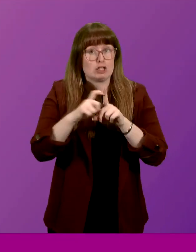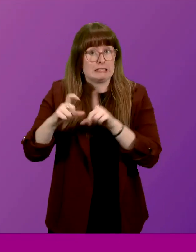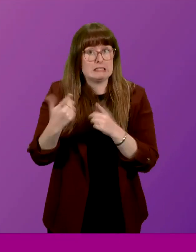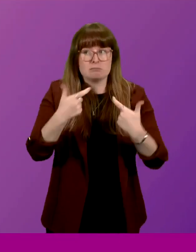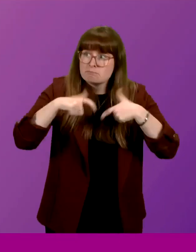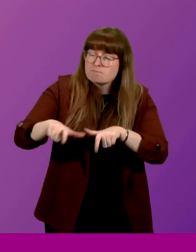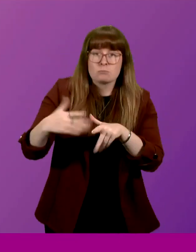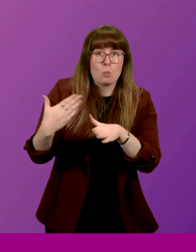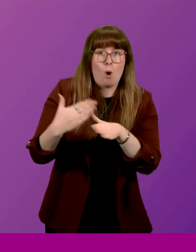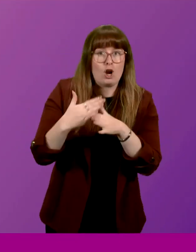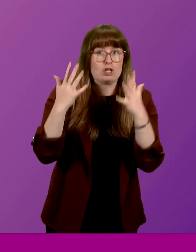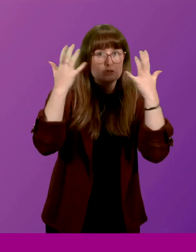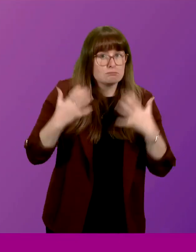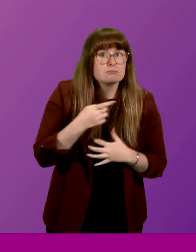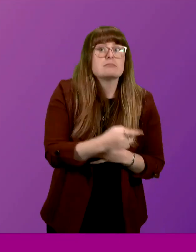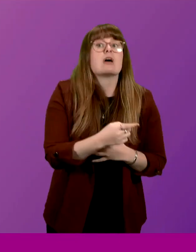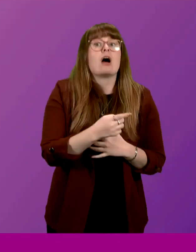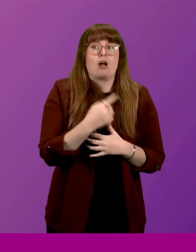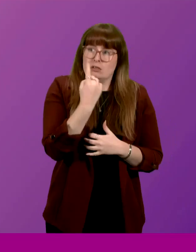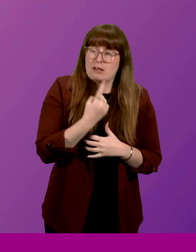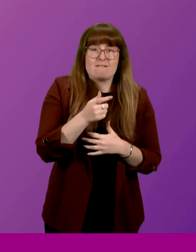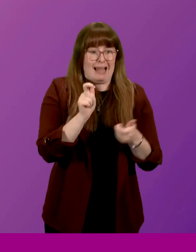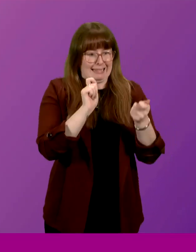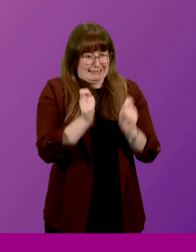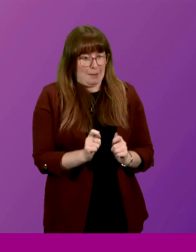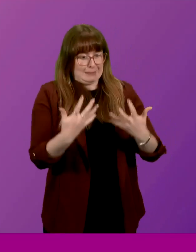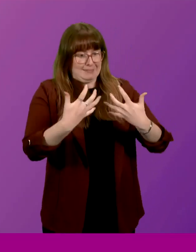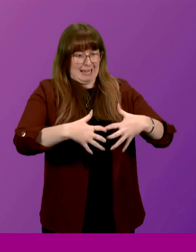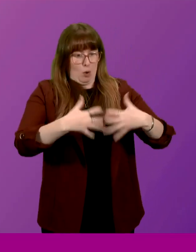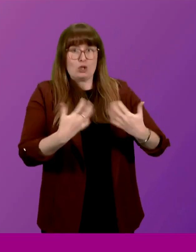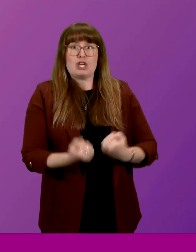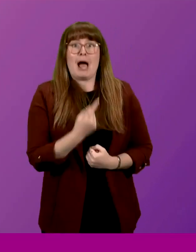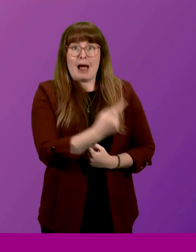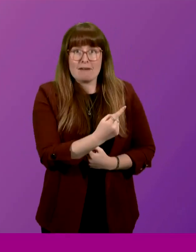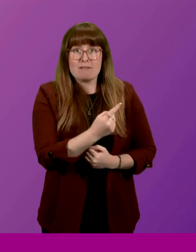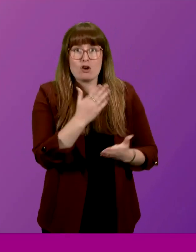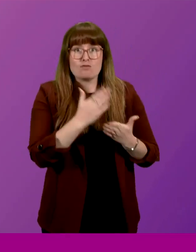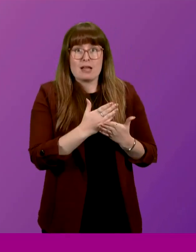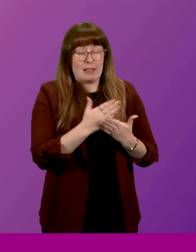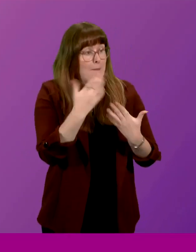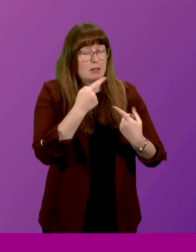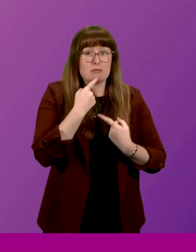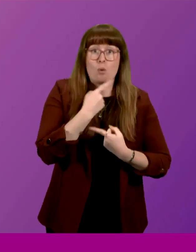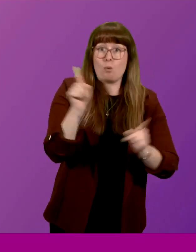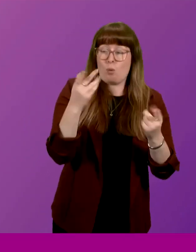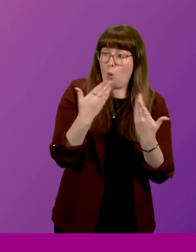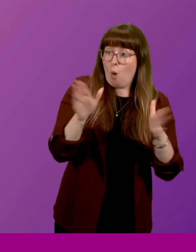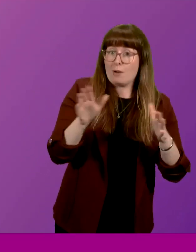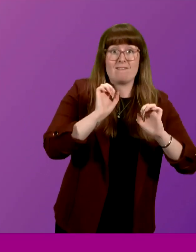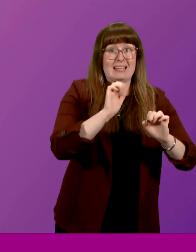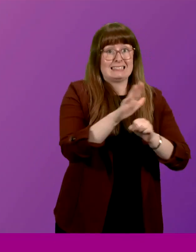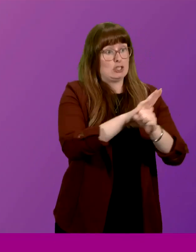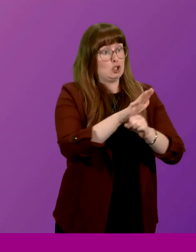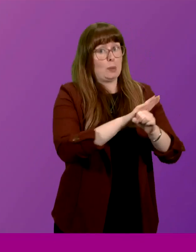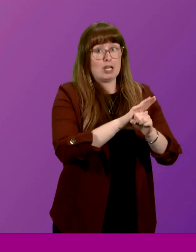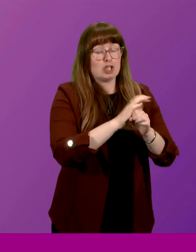work as a sheriff with adaptive technology and has shared his case publicly with us all. And I wish